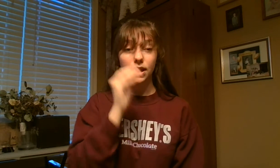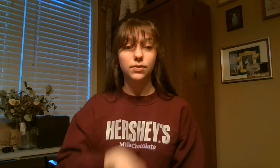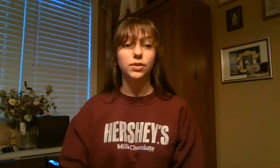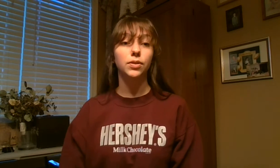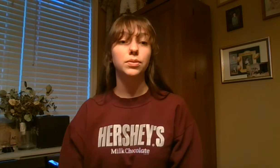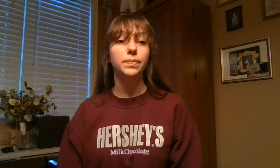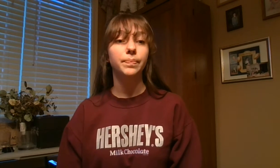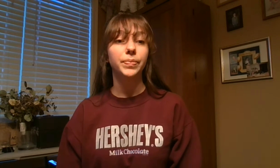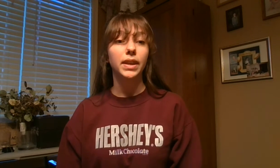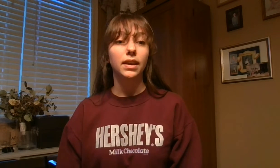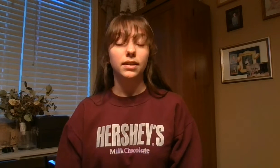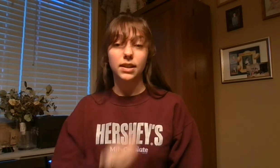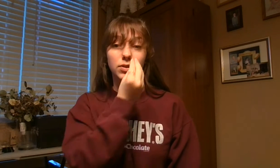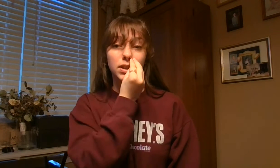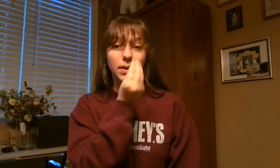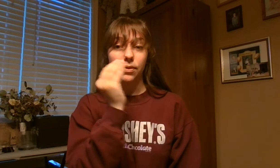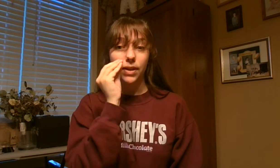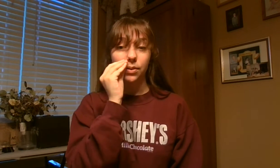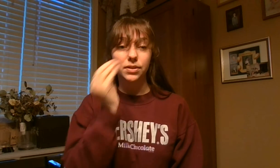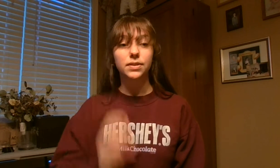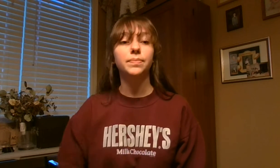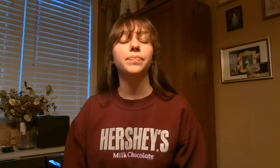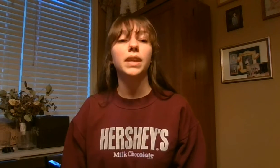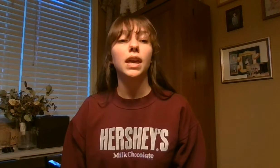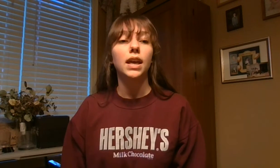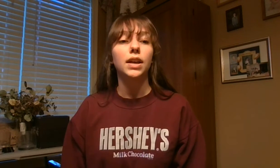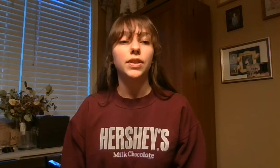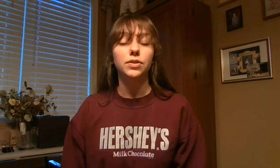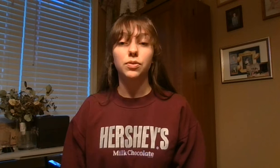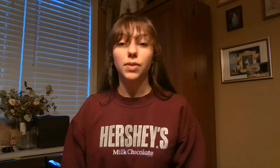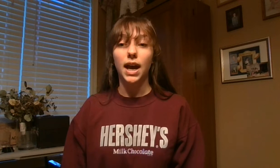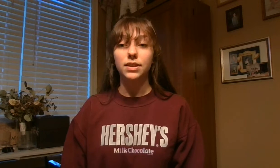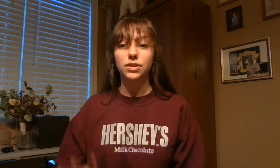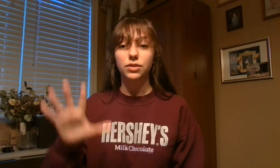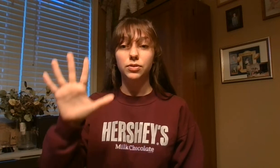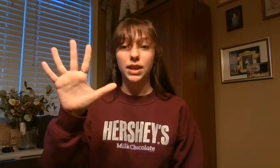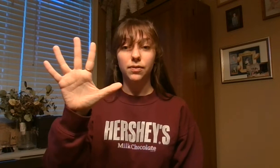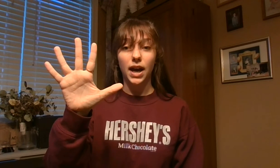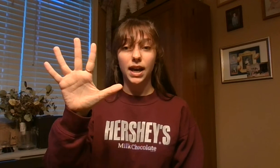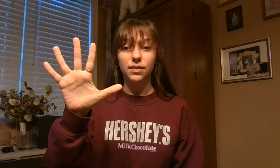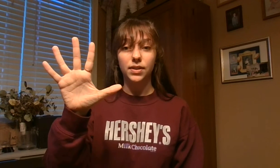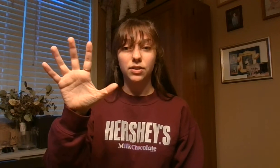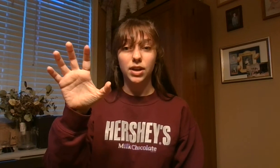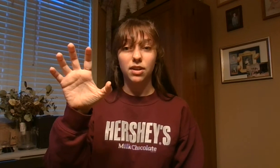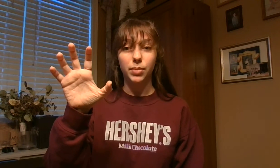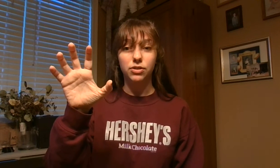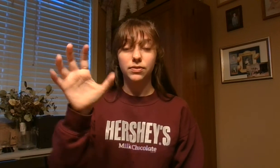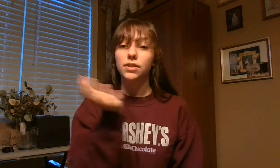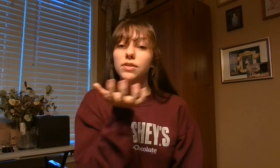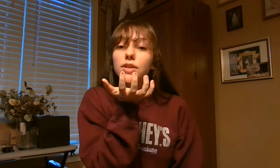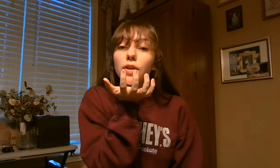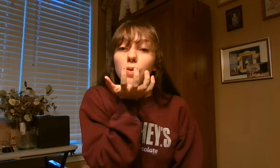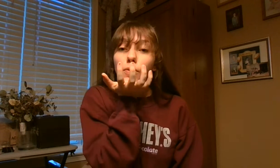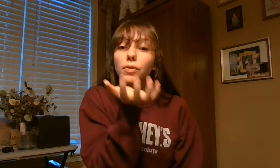of your nose. Then you can smell the flowers. There's grass. You take a five. You kind of bend your fingers and go